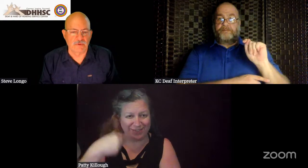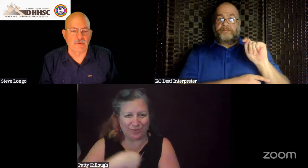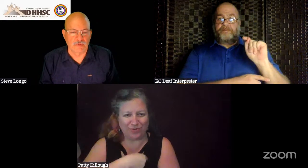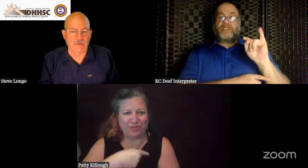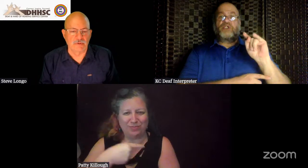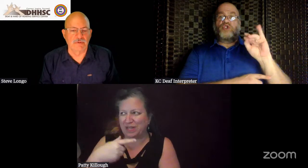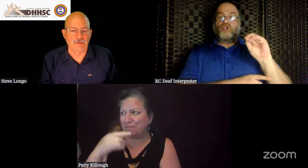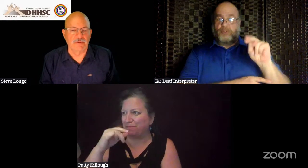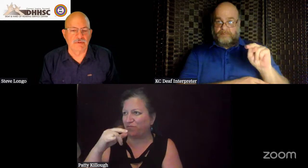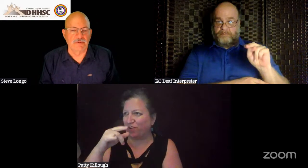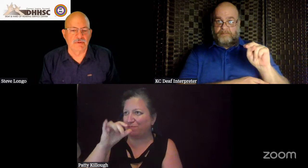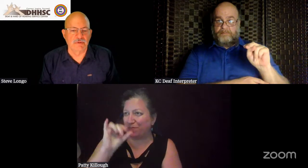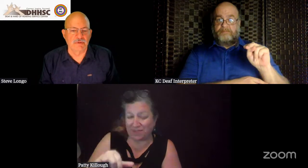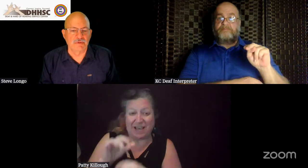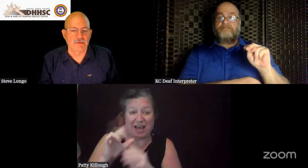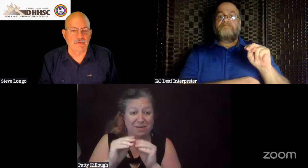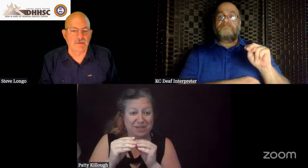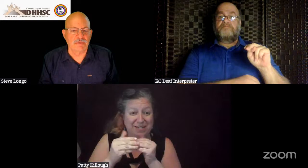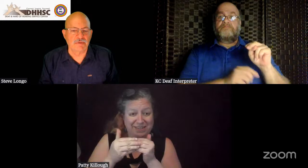a